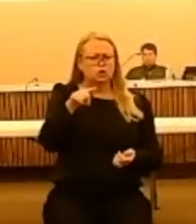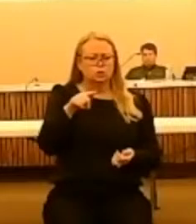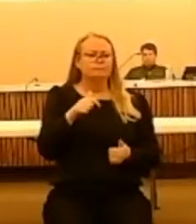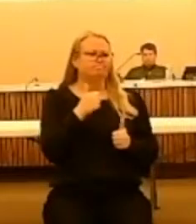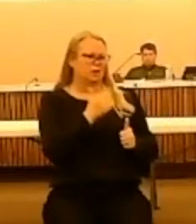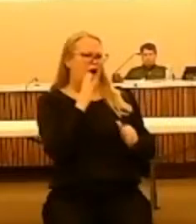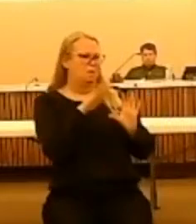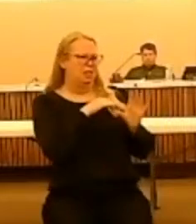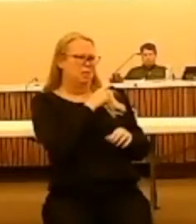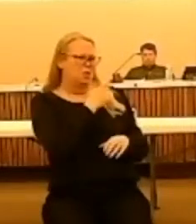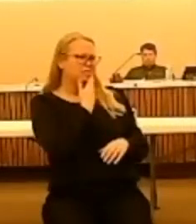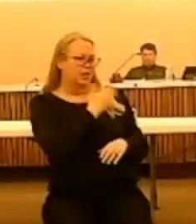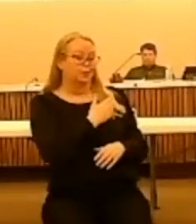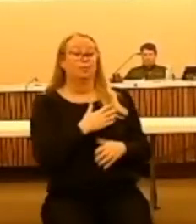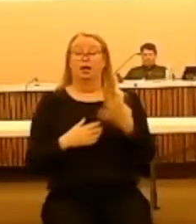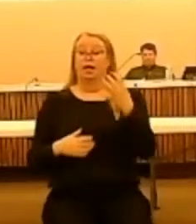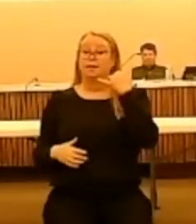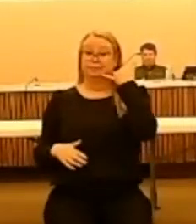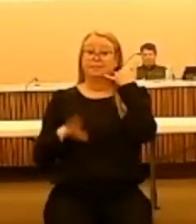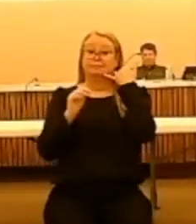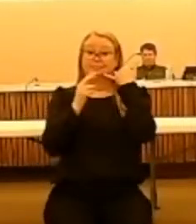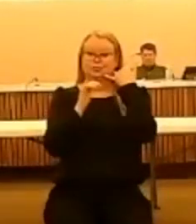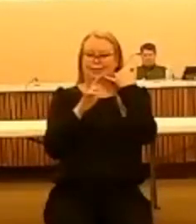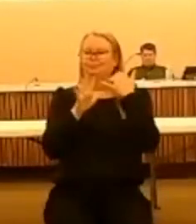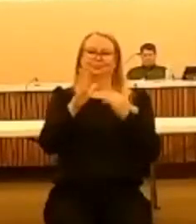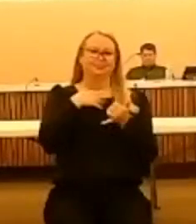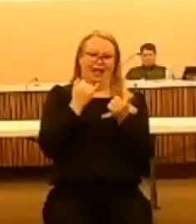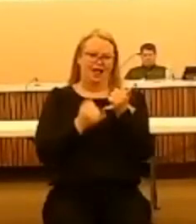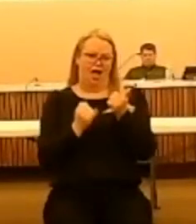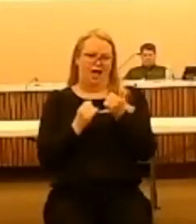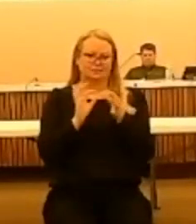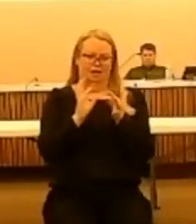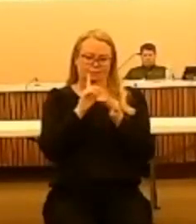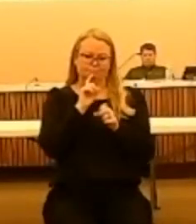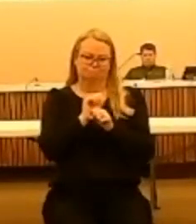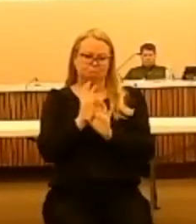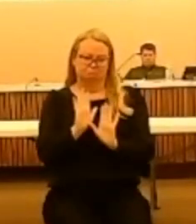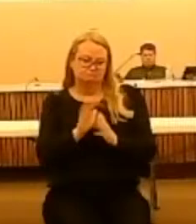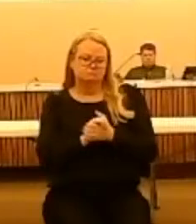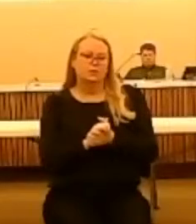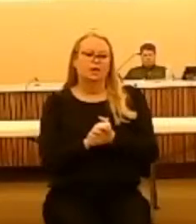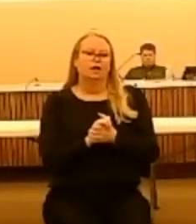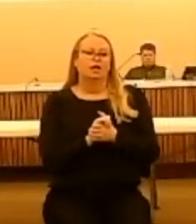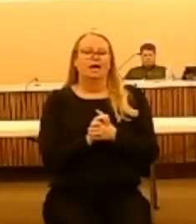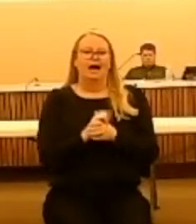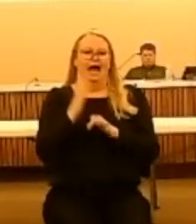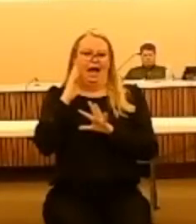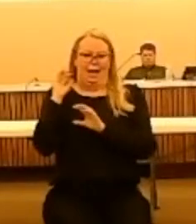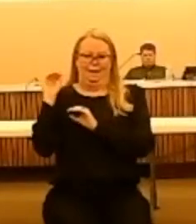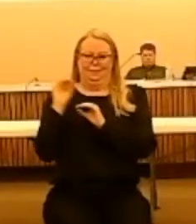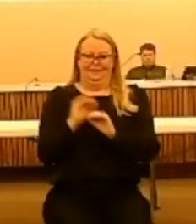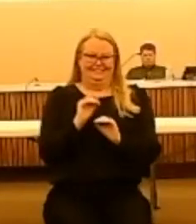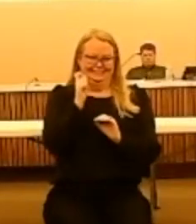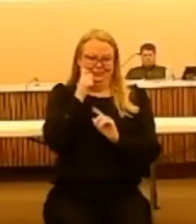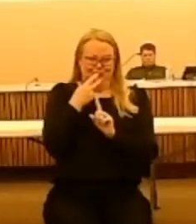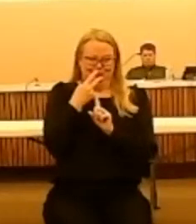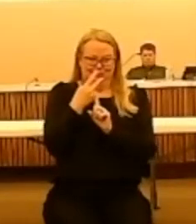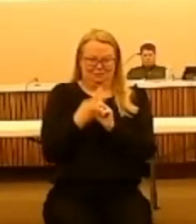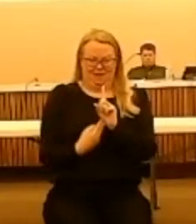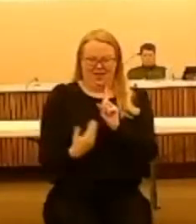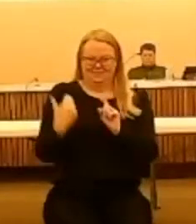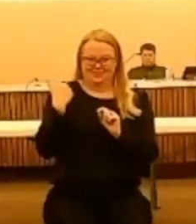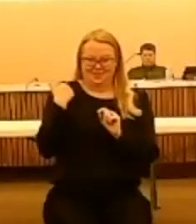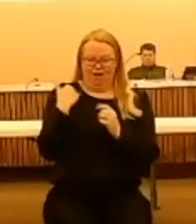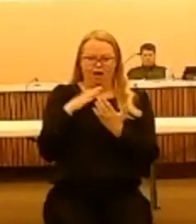then lastly, we, as new residents of the town, since we moved here 2 months ago, we have been learning more